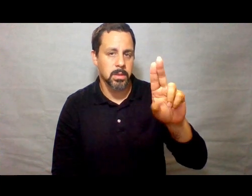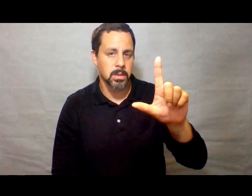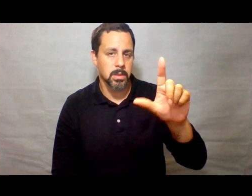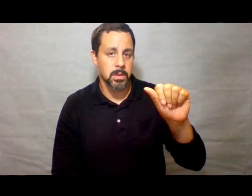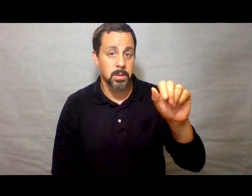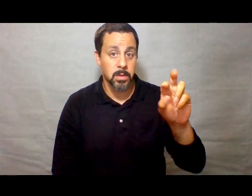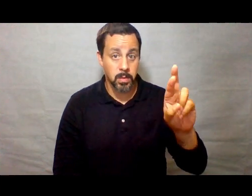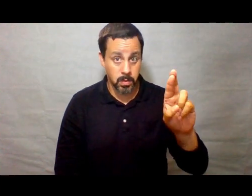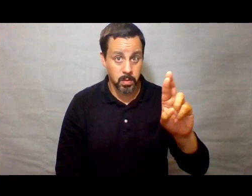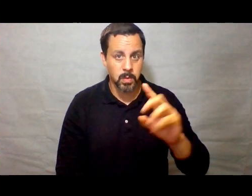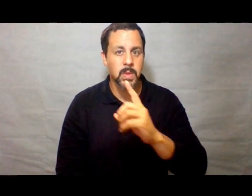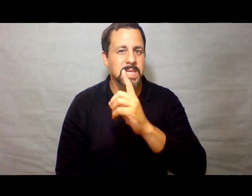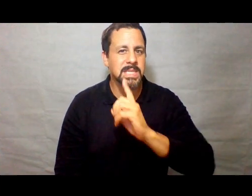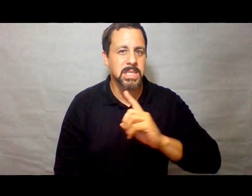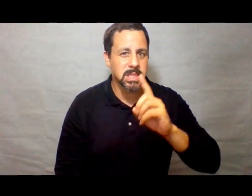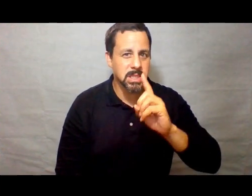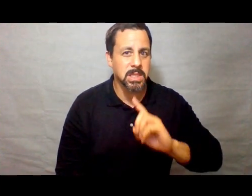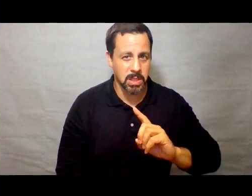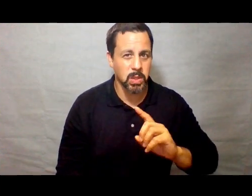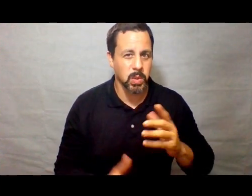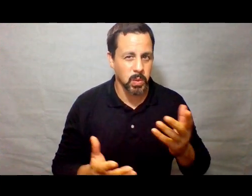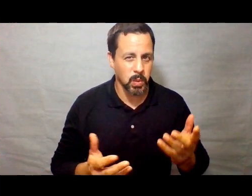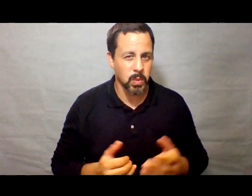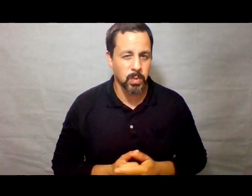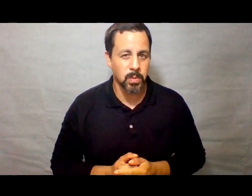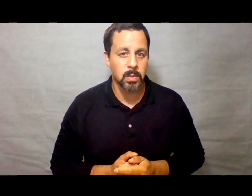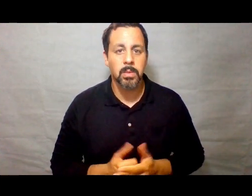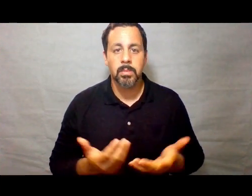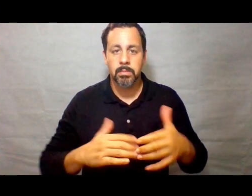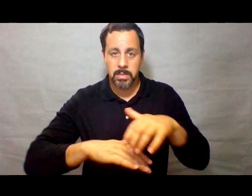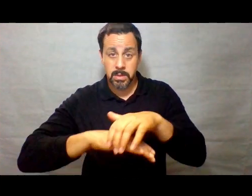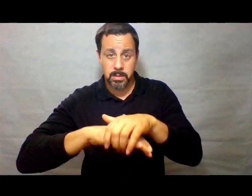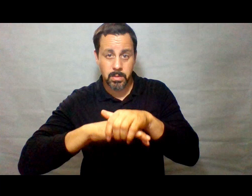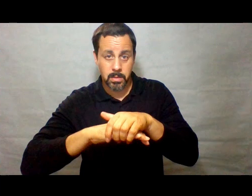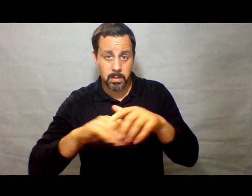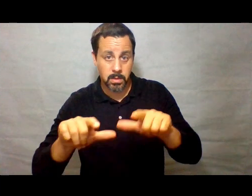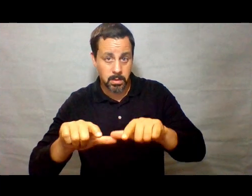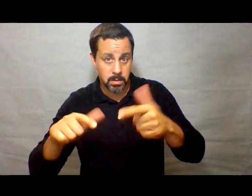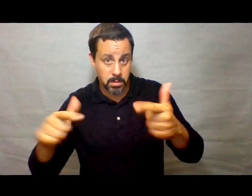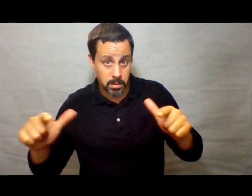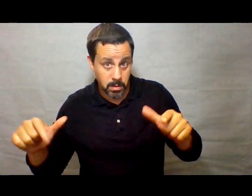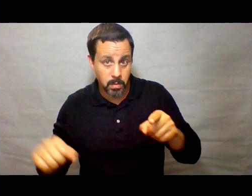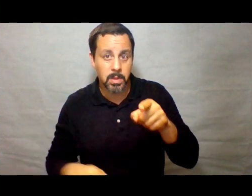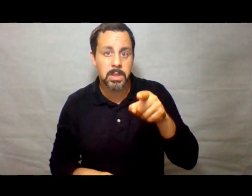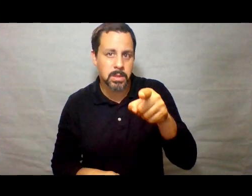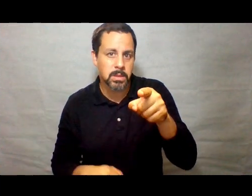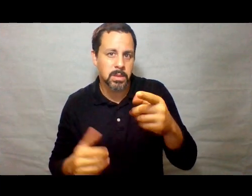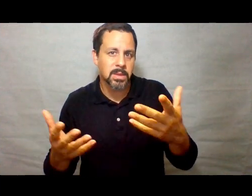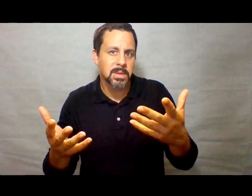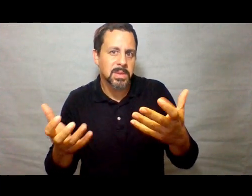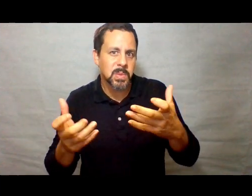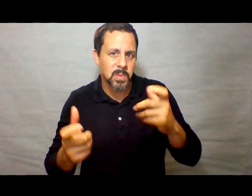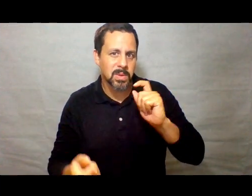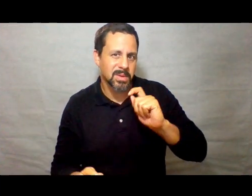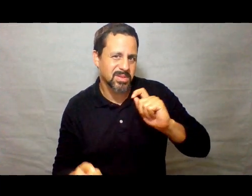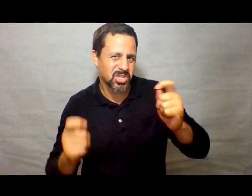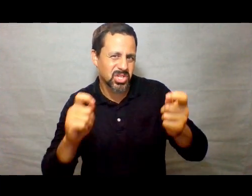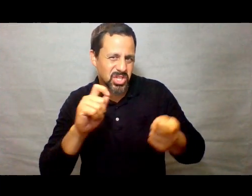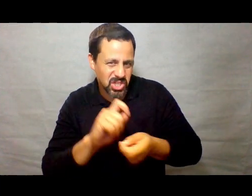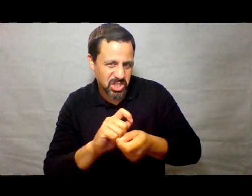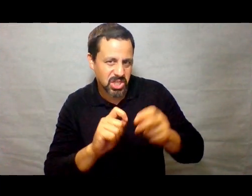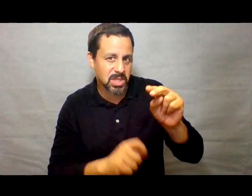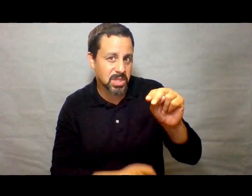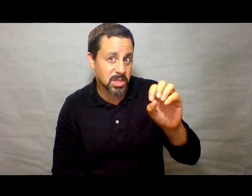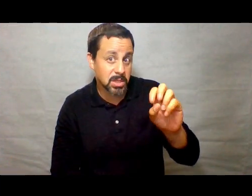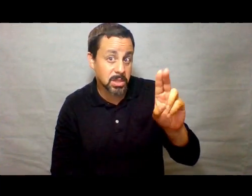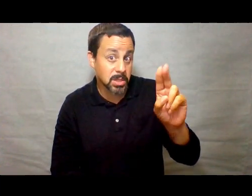ASL are in singular form. All nouns in ASL are in singular form. In the